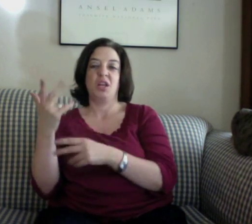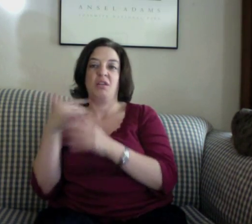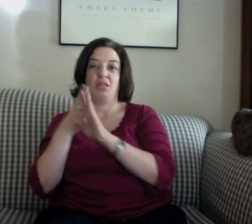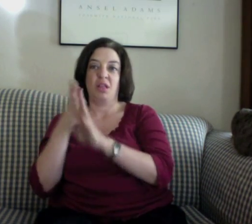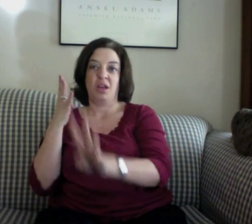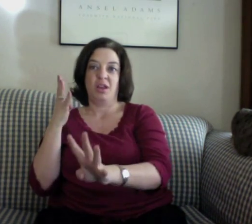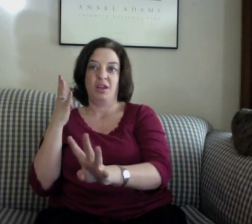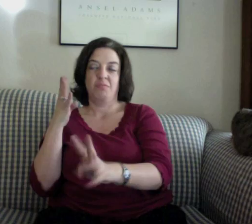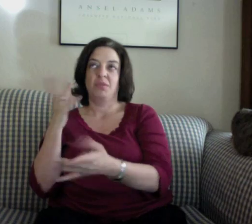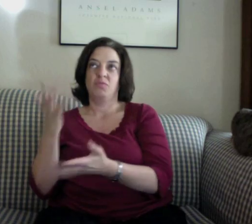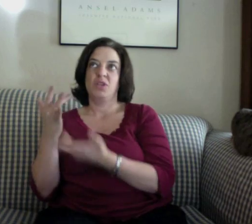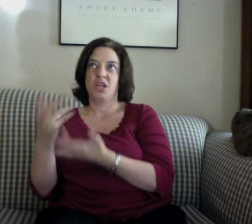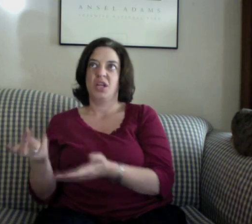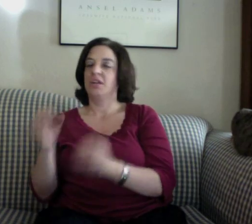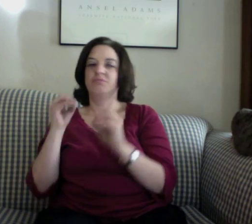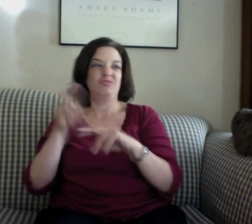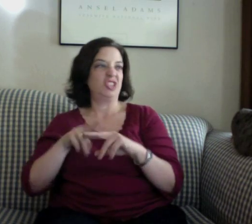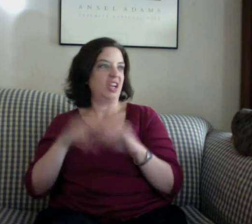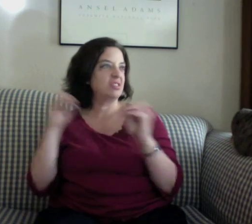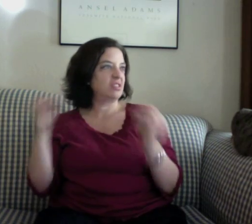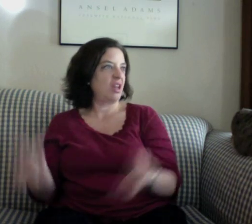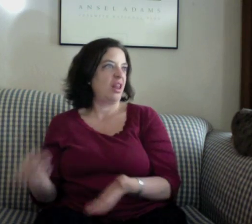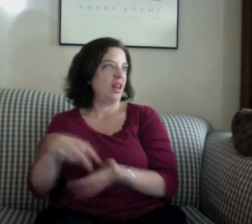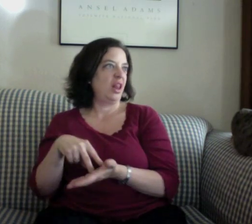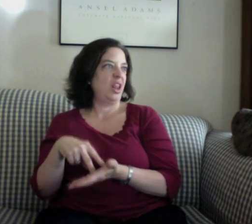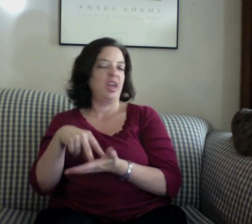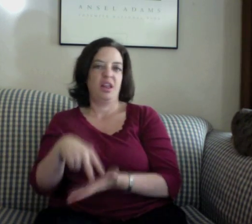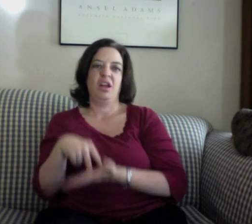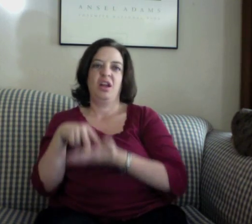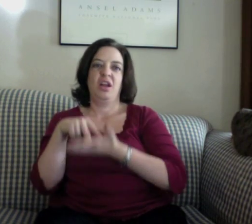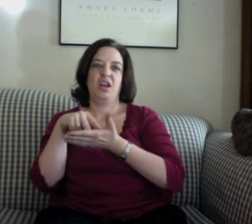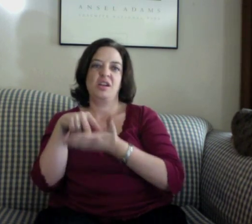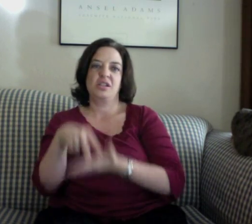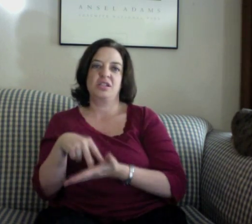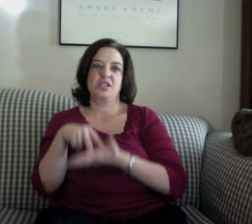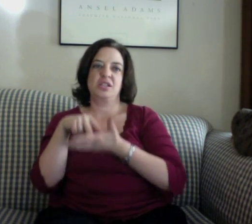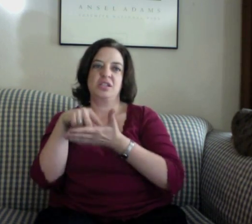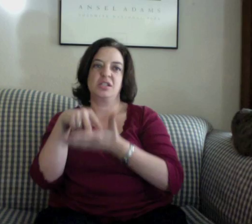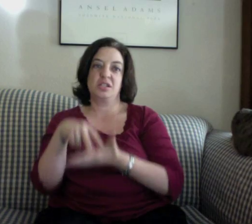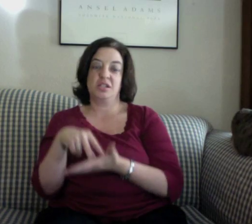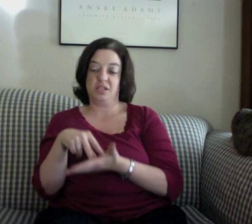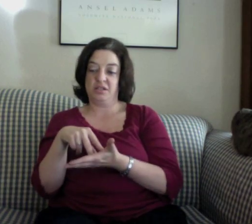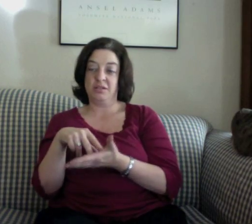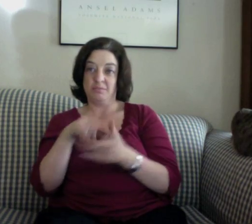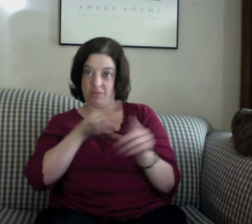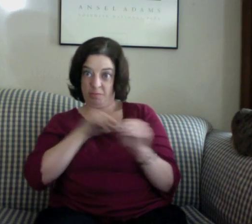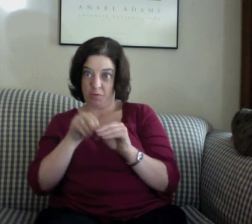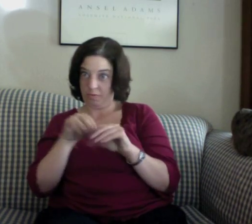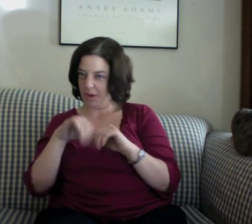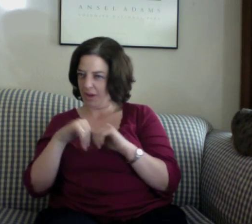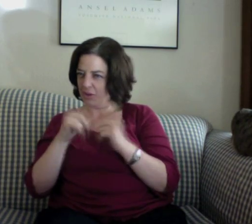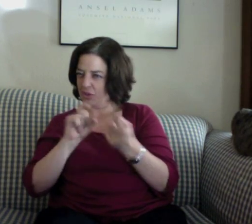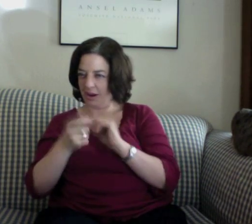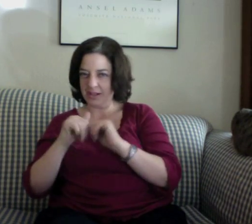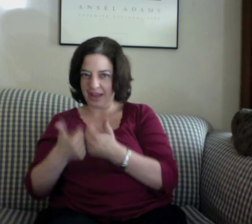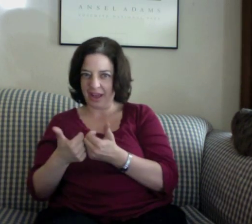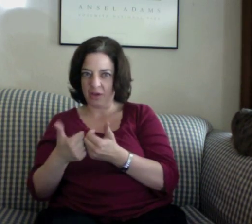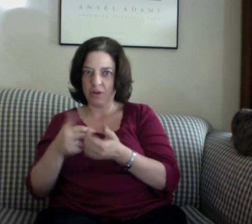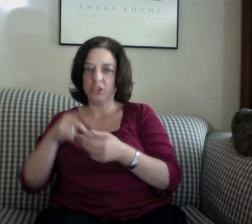you're waiting and you're waiting, like you're in line, there's no chairs, and you just have to stand there for a long time. So